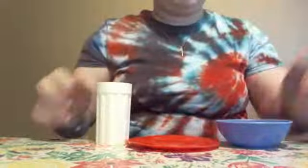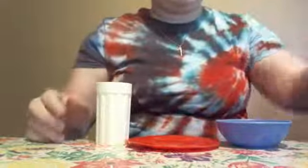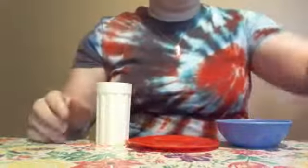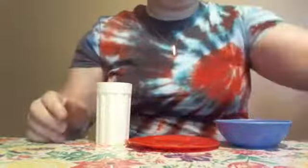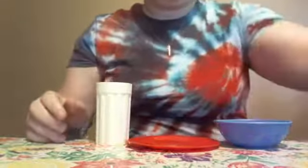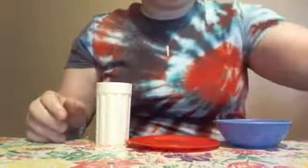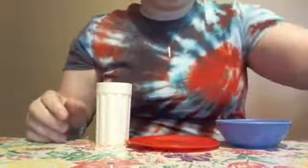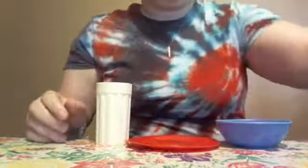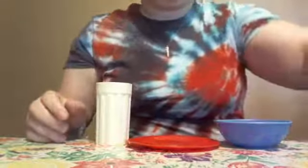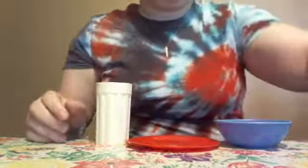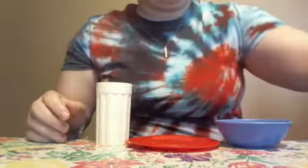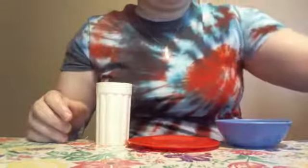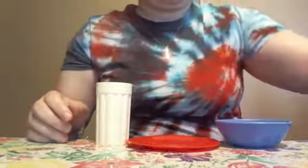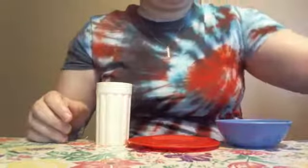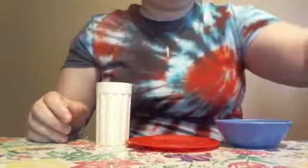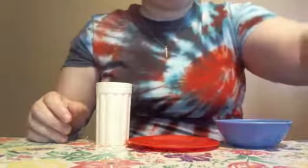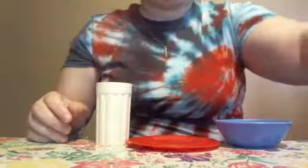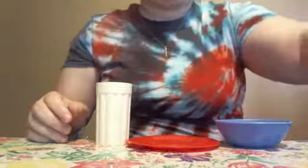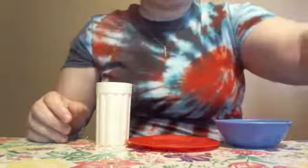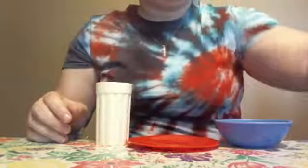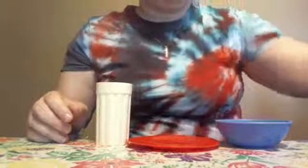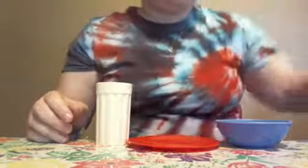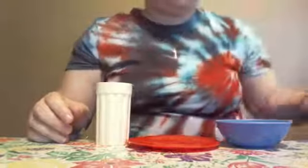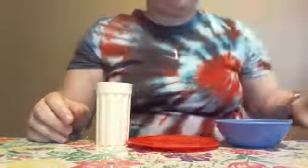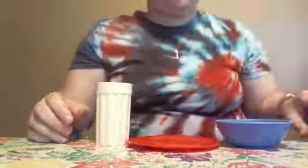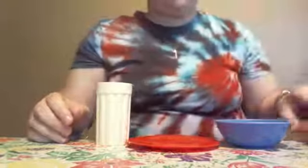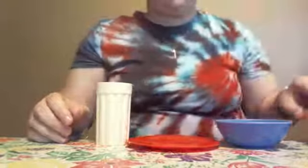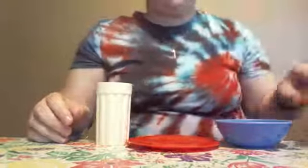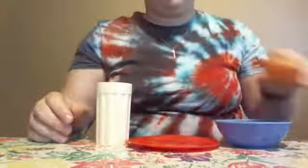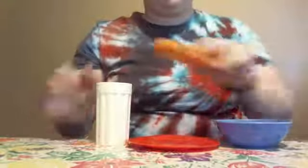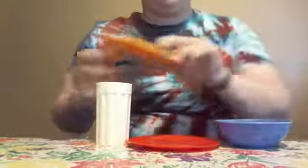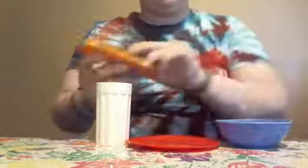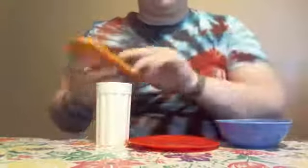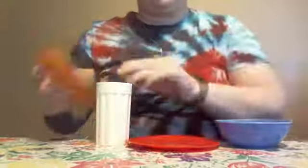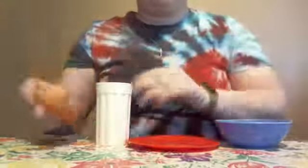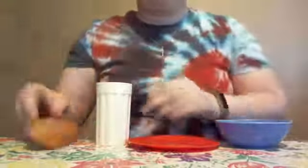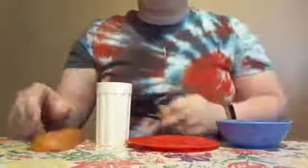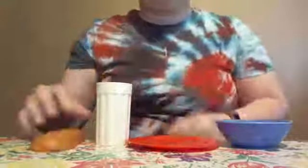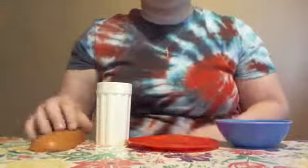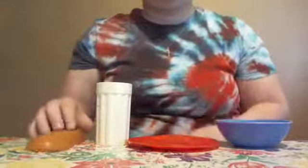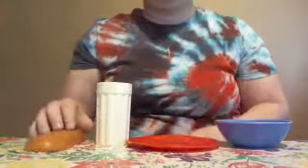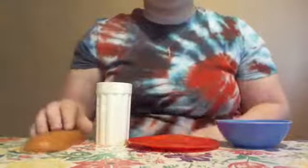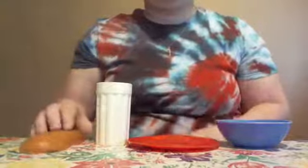And I'm going to add in our bread.